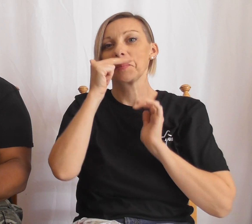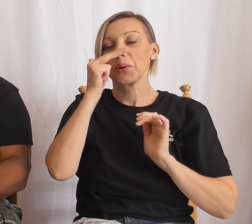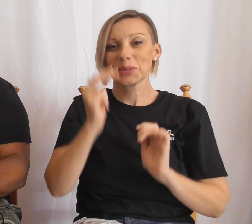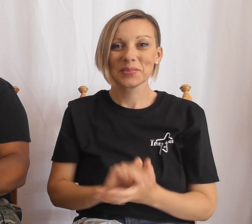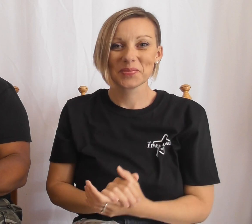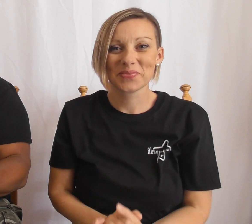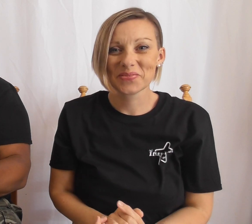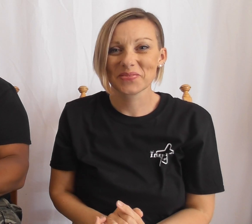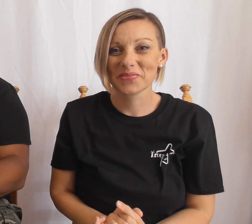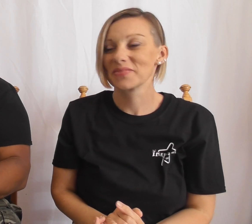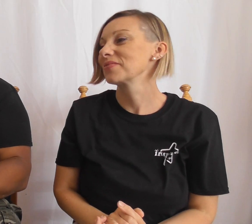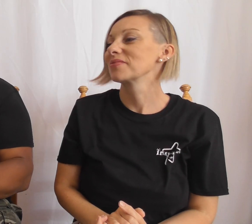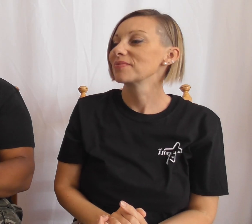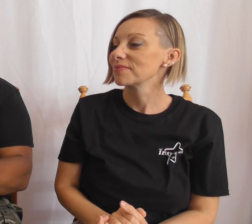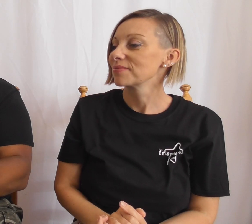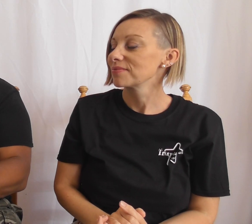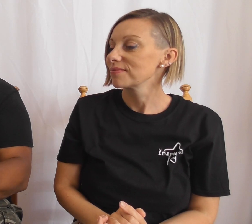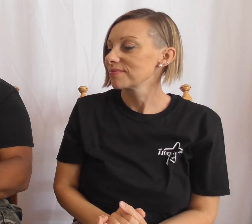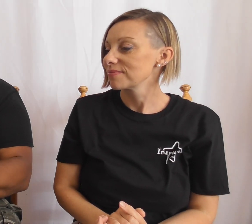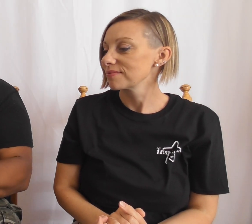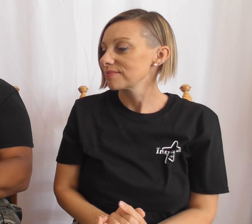but he's all got nice combed hair.